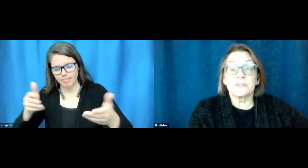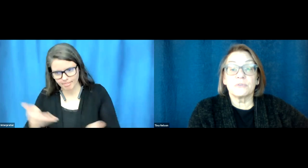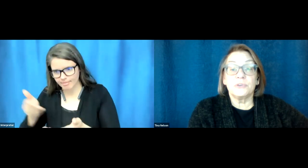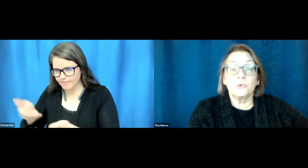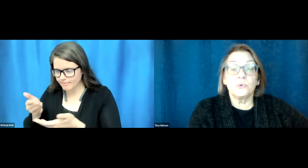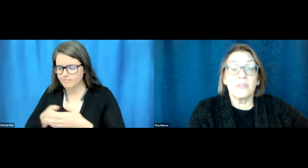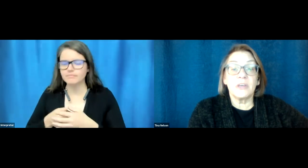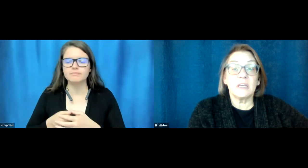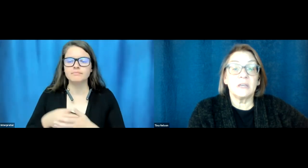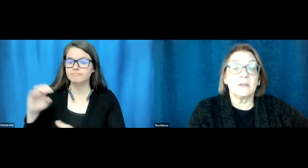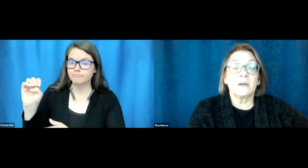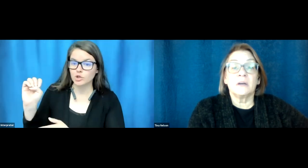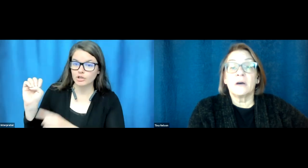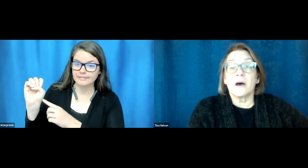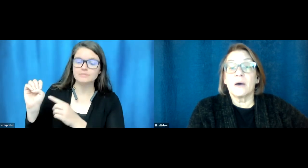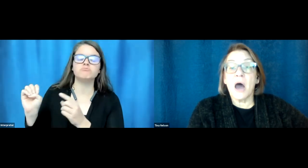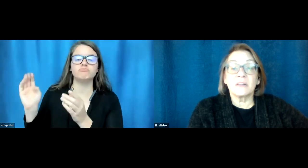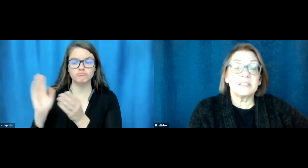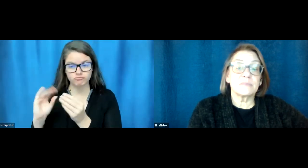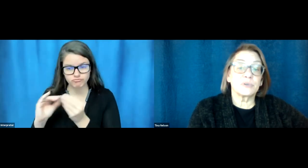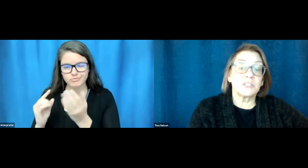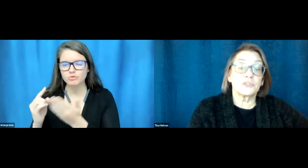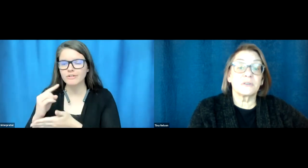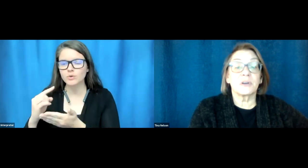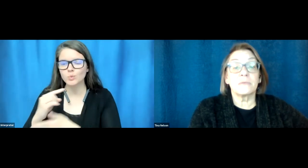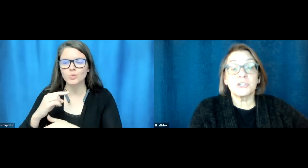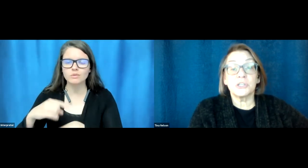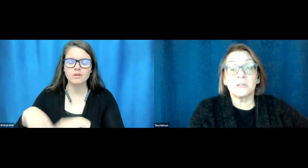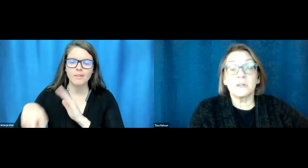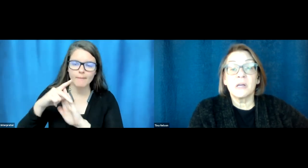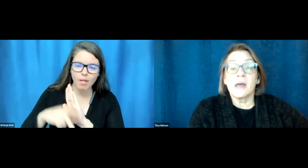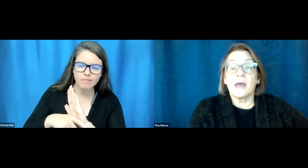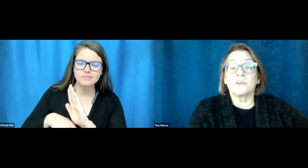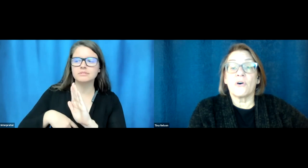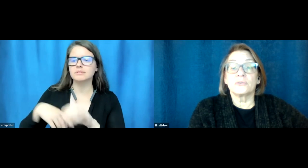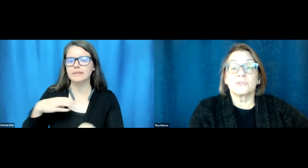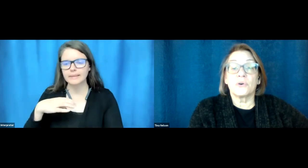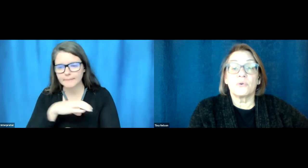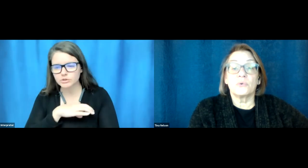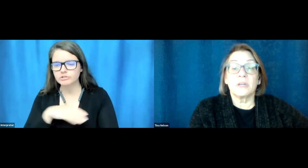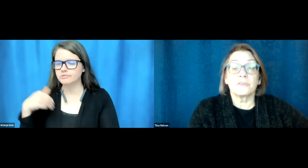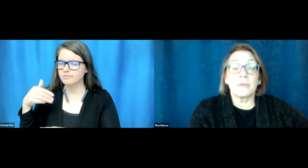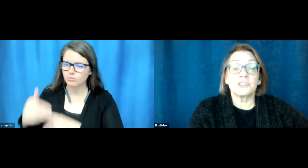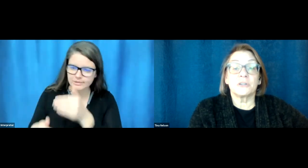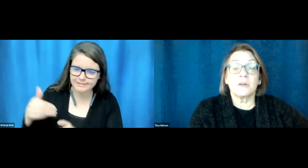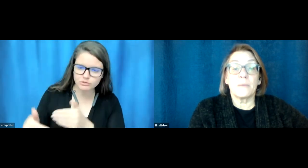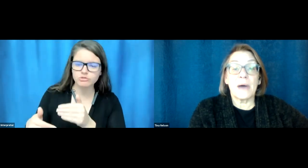Ernest reviewed the policies and procedures of the commission and also information